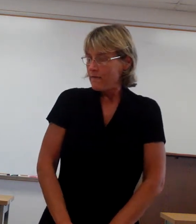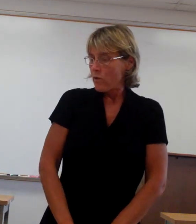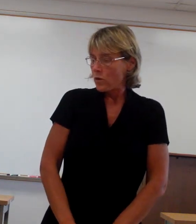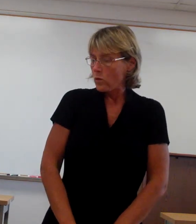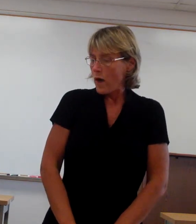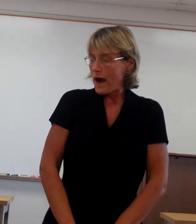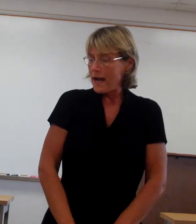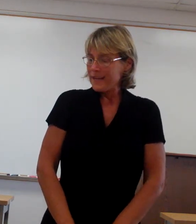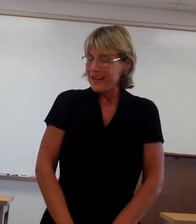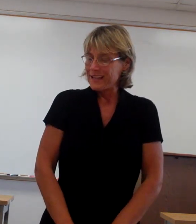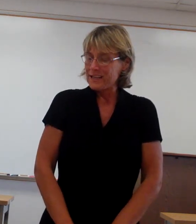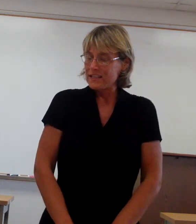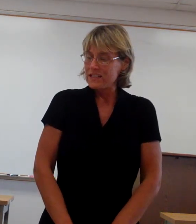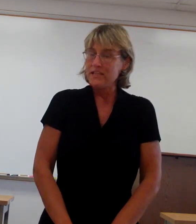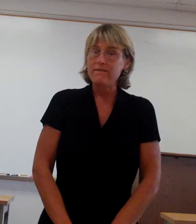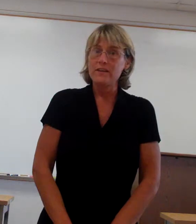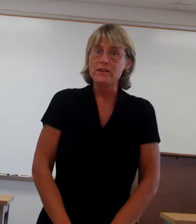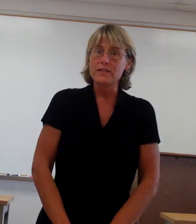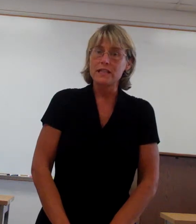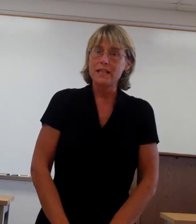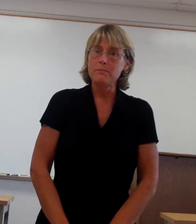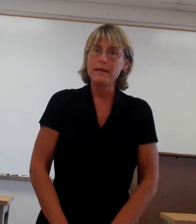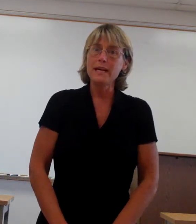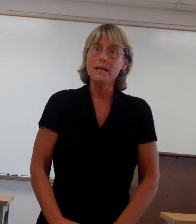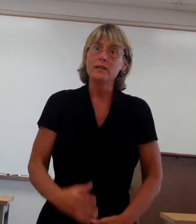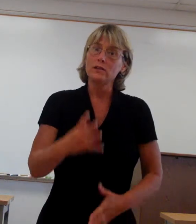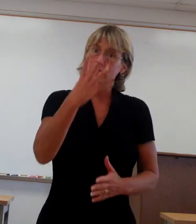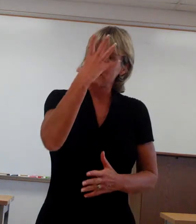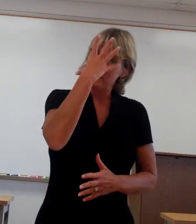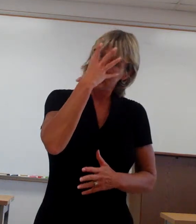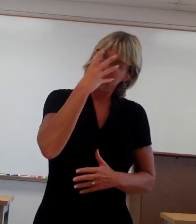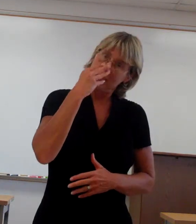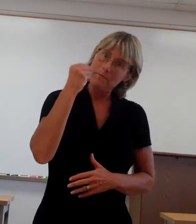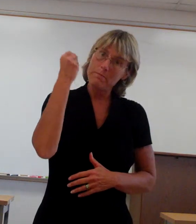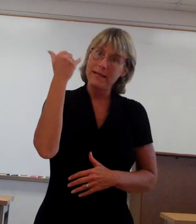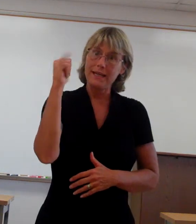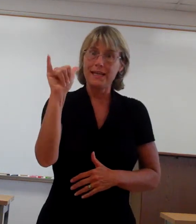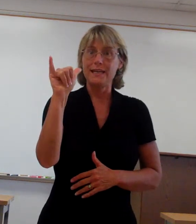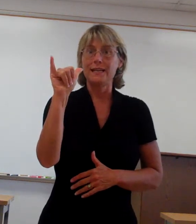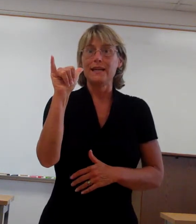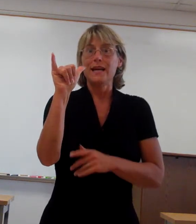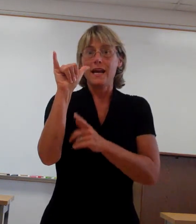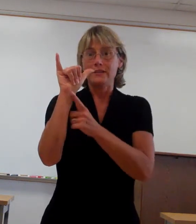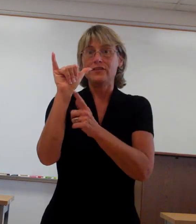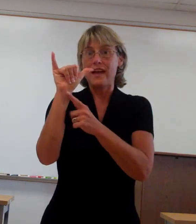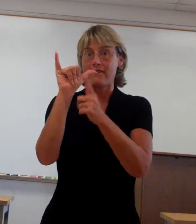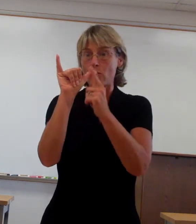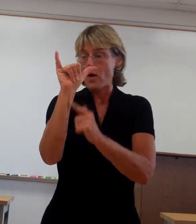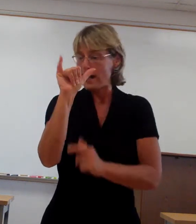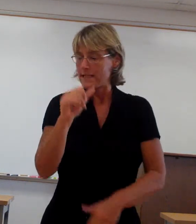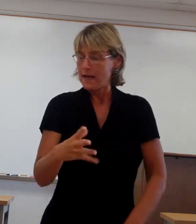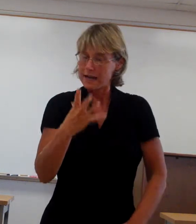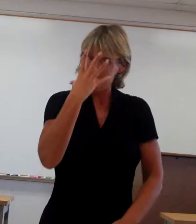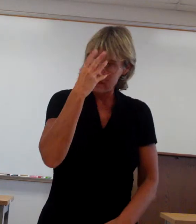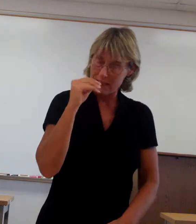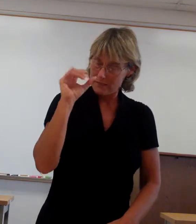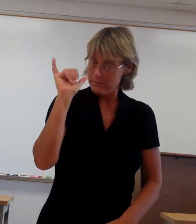For Y, like she feels sleepy, you'll do sleep-y. And you just have the Y sign,